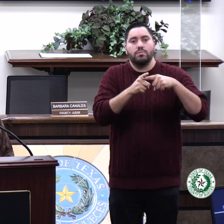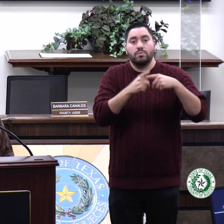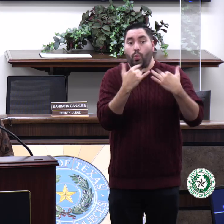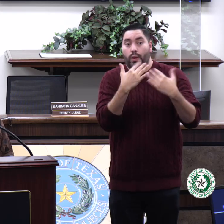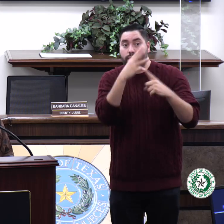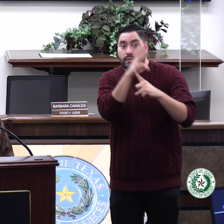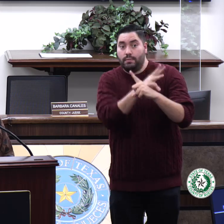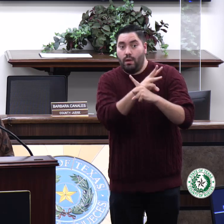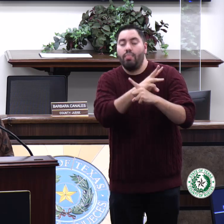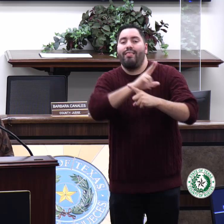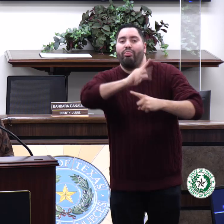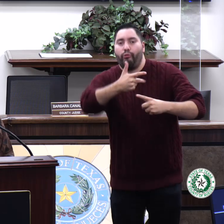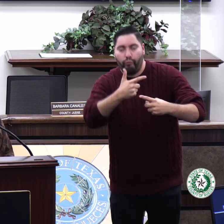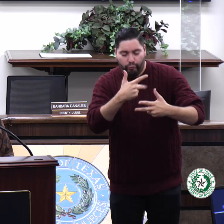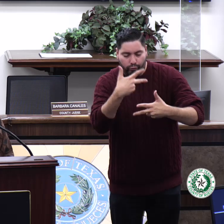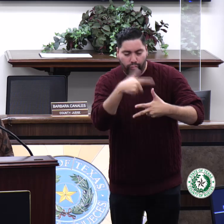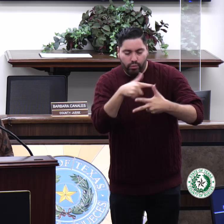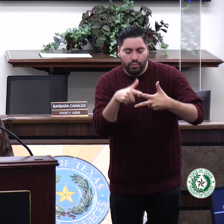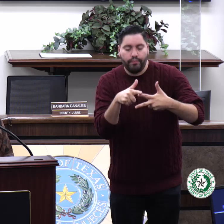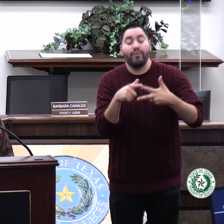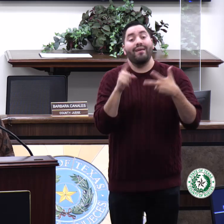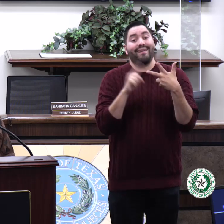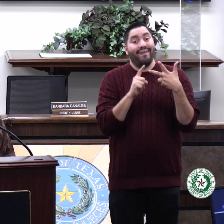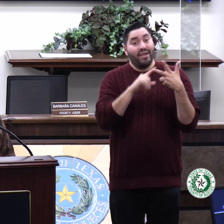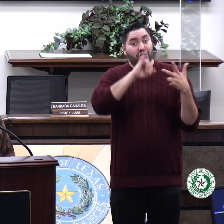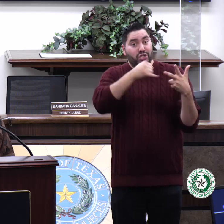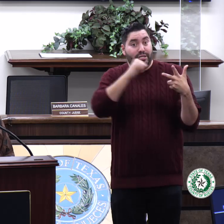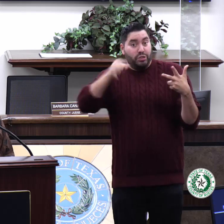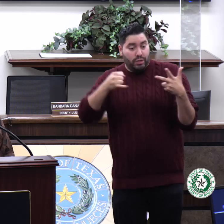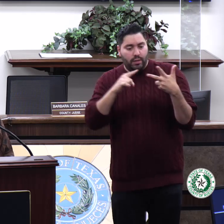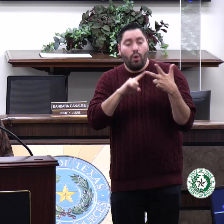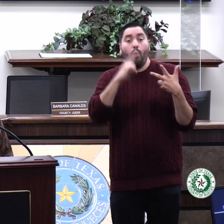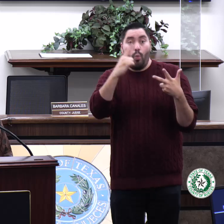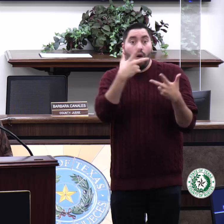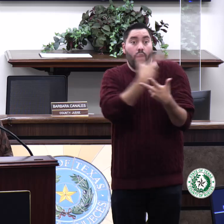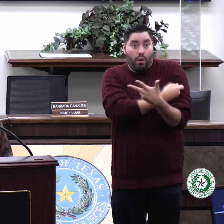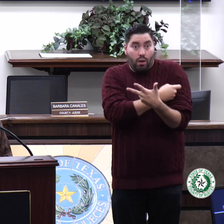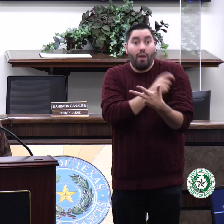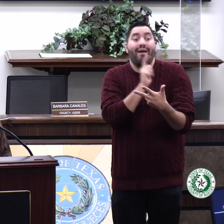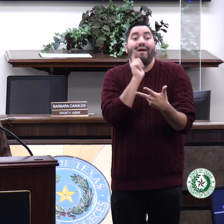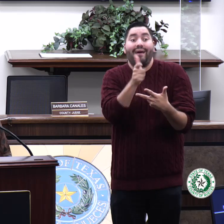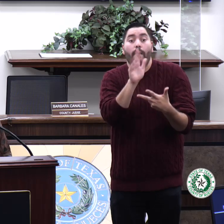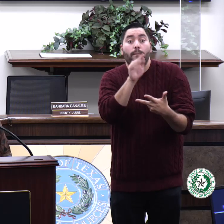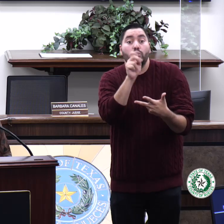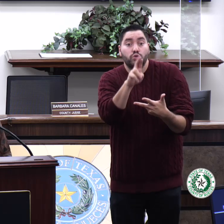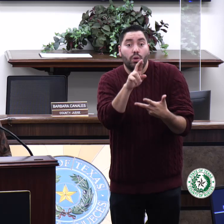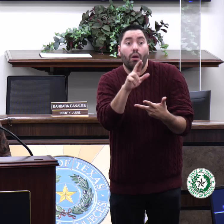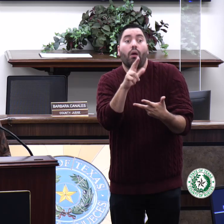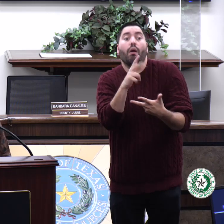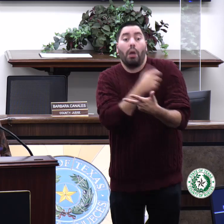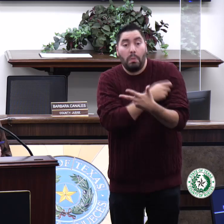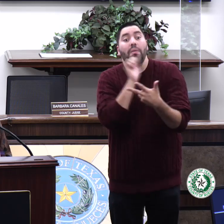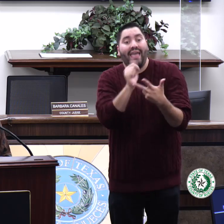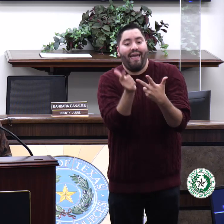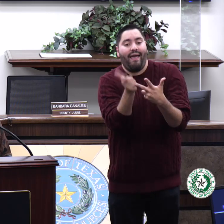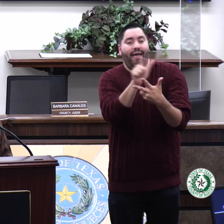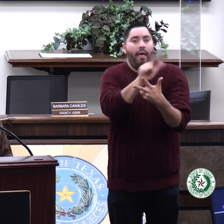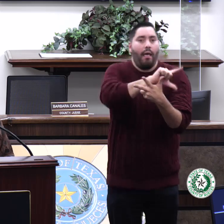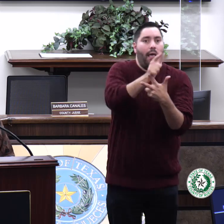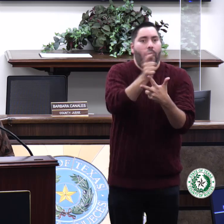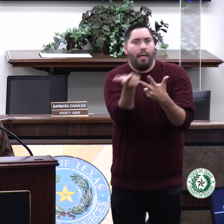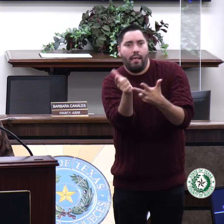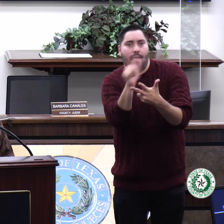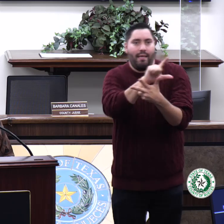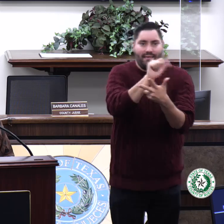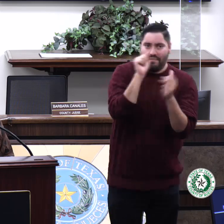For J&J, it's the 1 shot and then your booster, and you are allowed to mix and match. CDC is